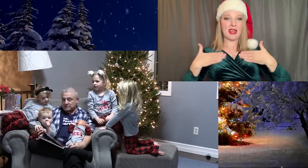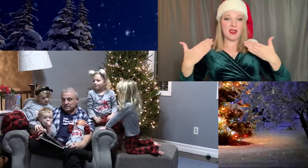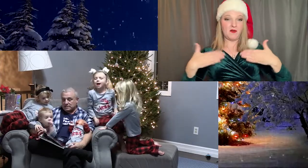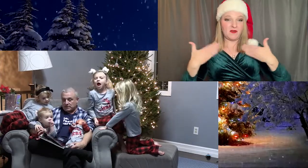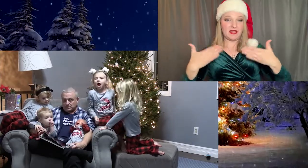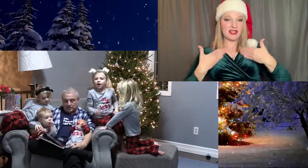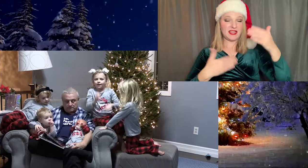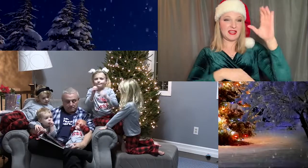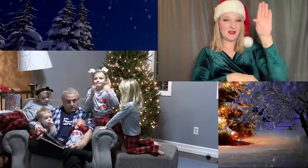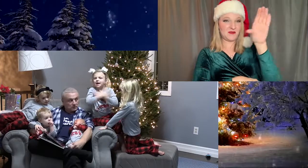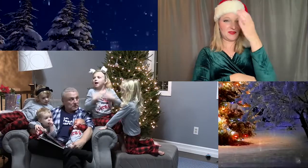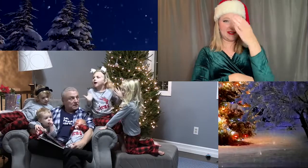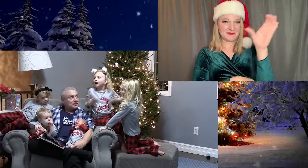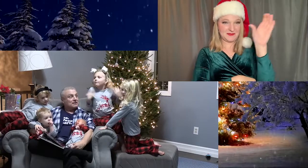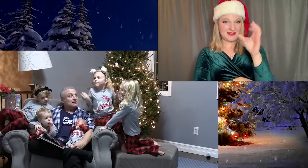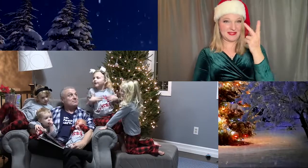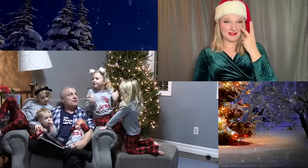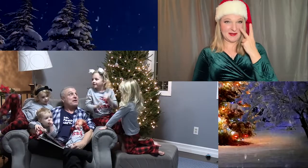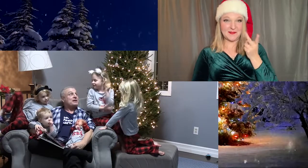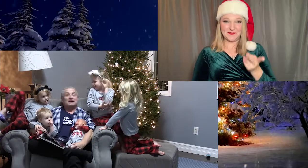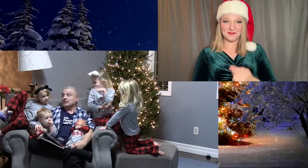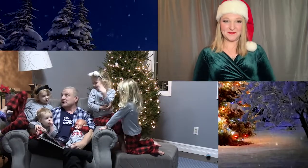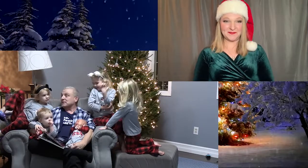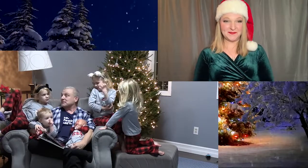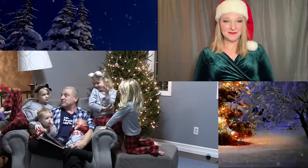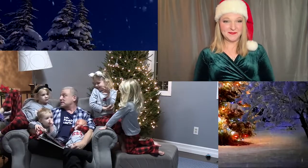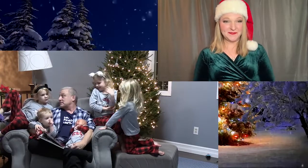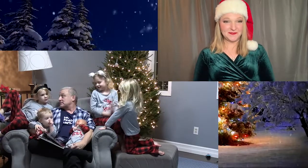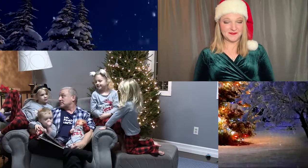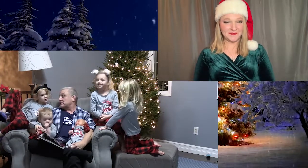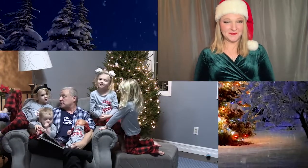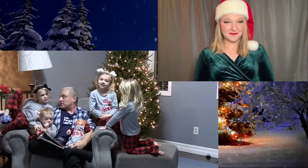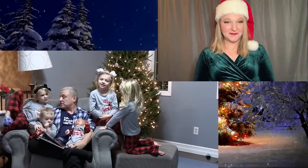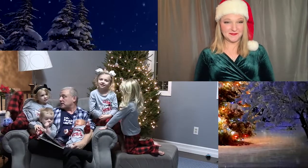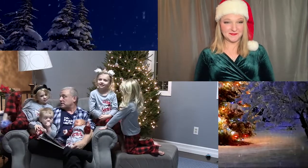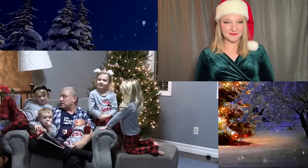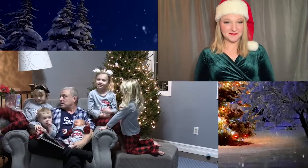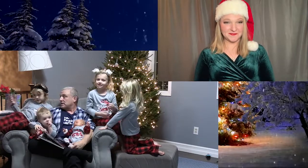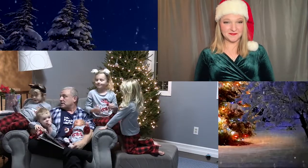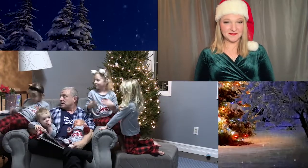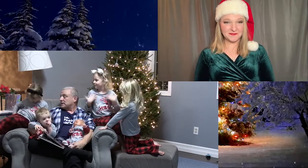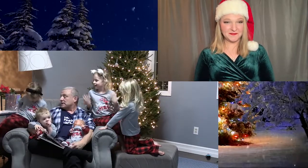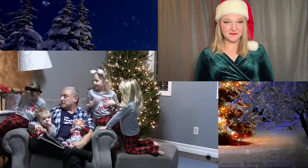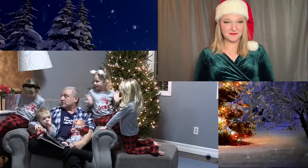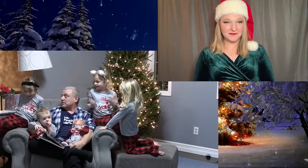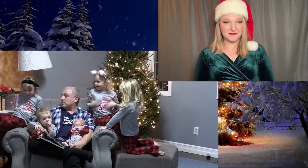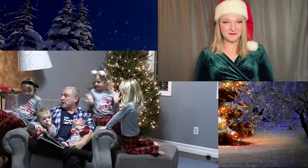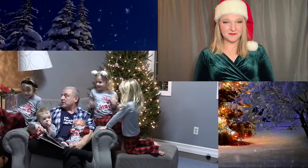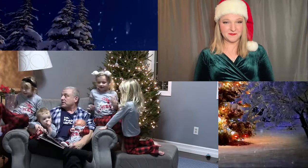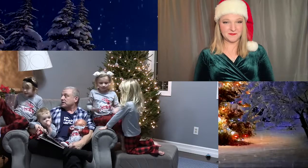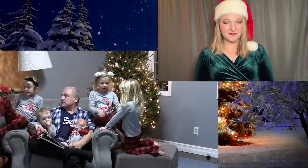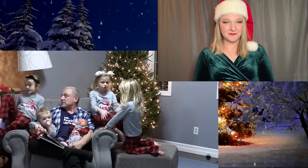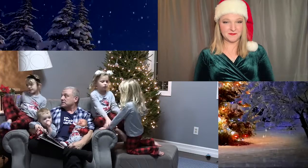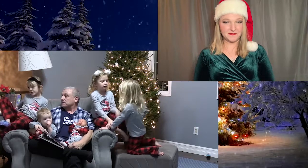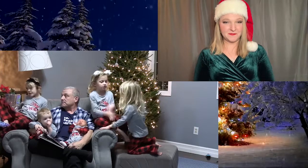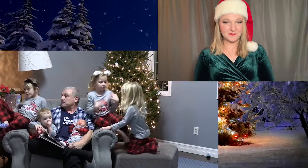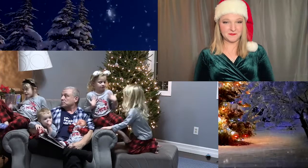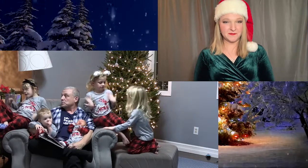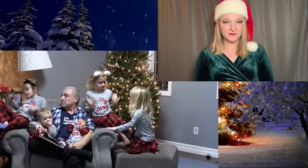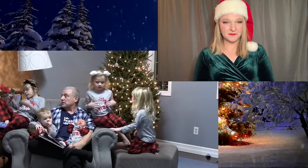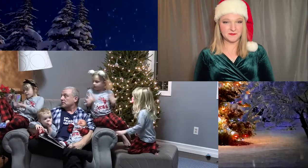Merry Christmas to people. Merry Christmas. Can you do it together? Do Merry